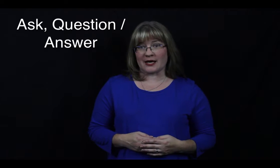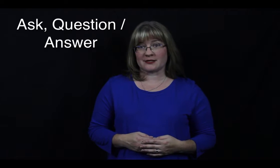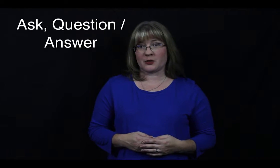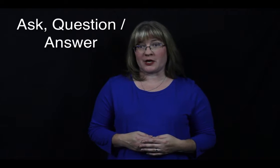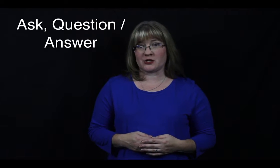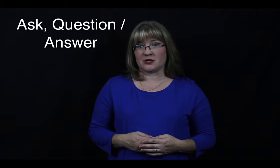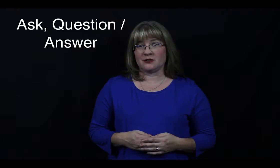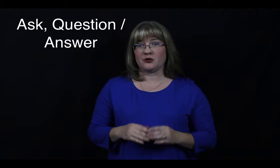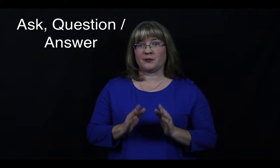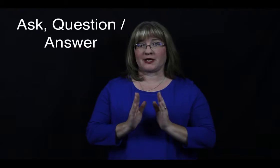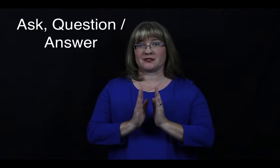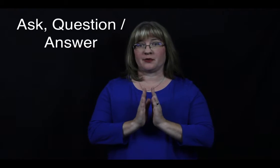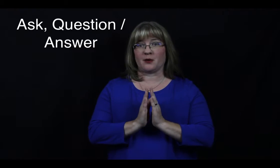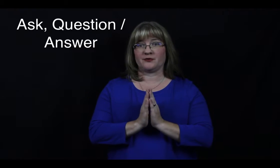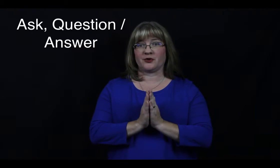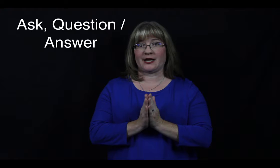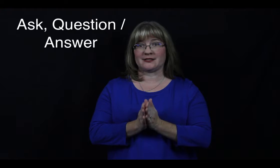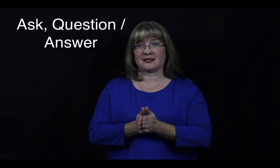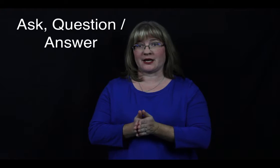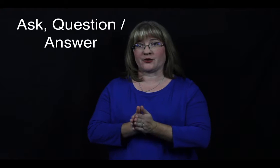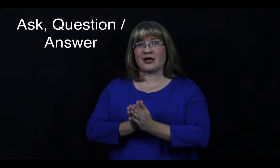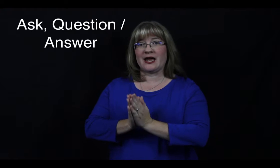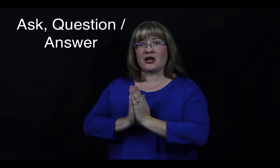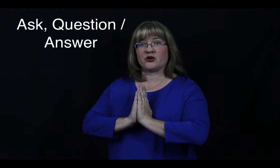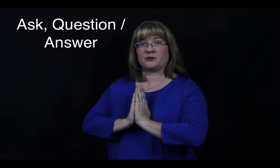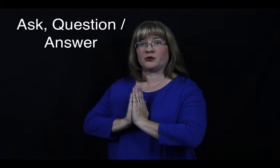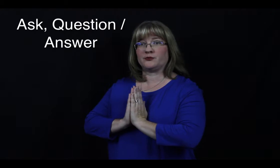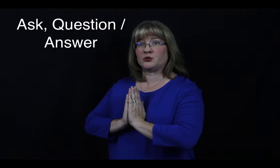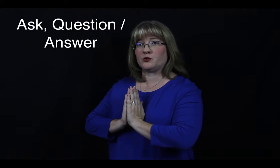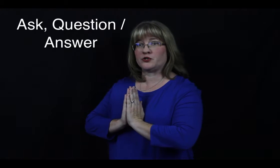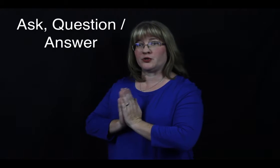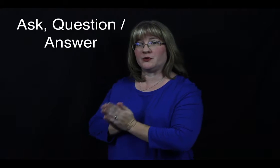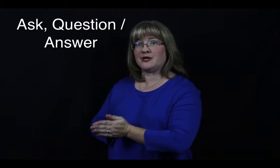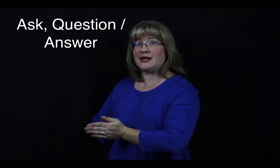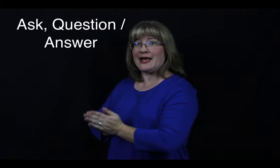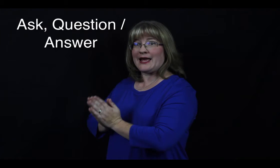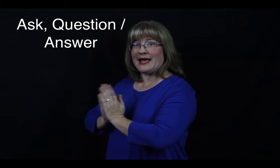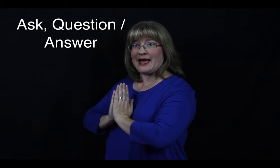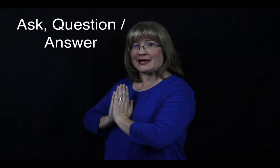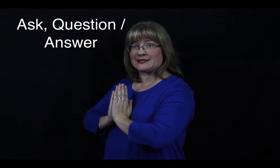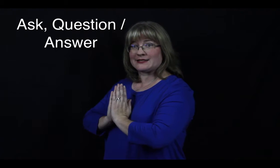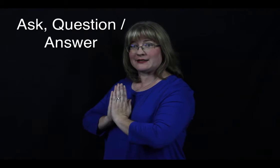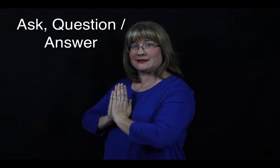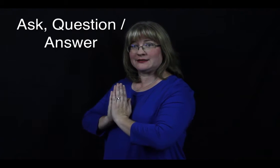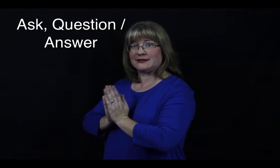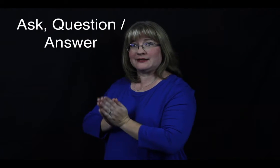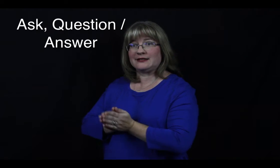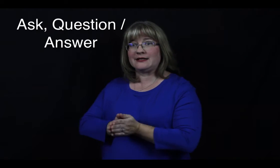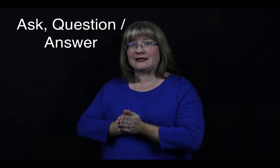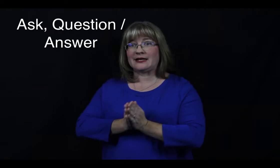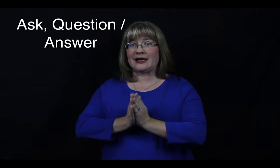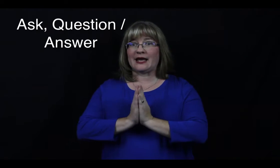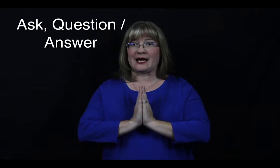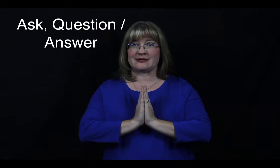ask a question, you place the palm of your hands together and you're going to pull them towards you. Ask.